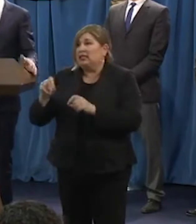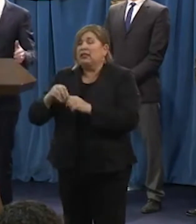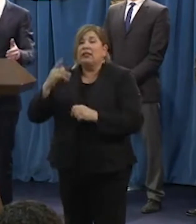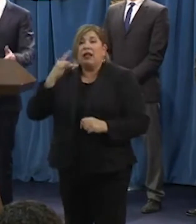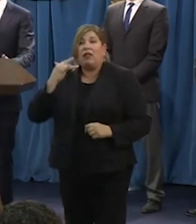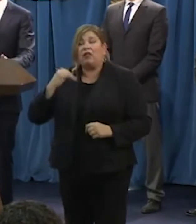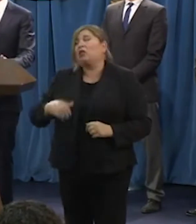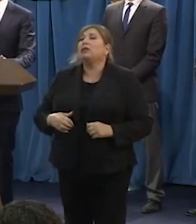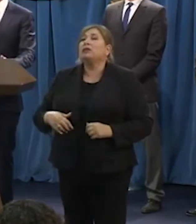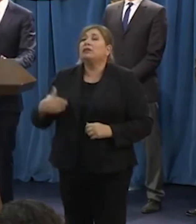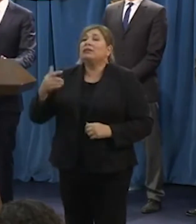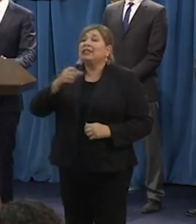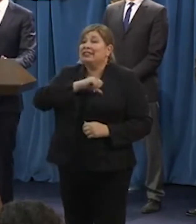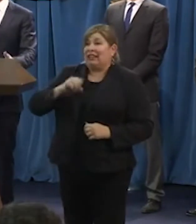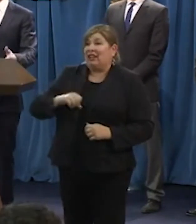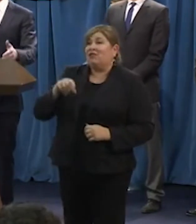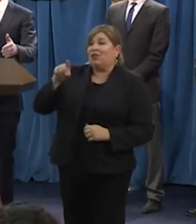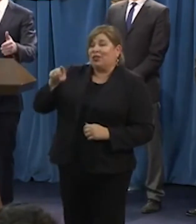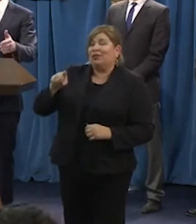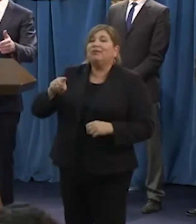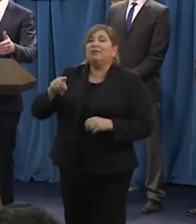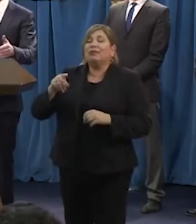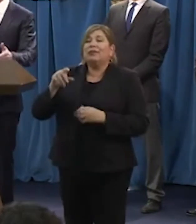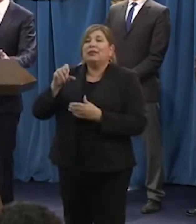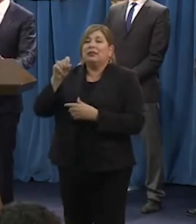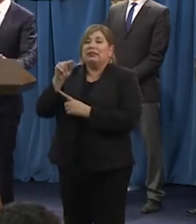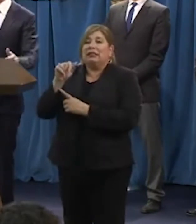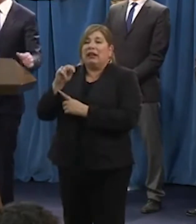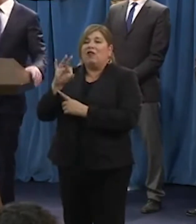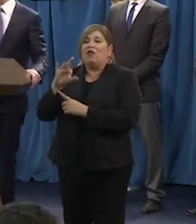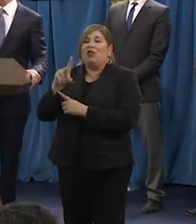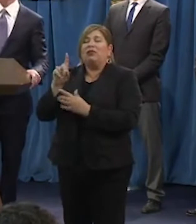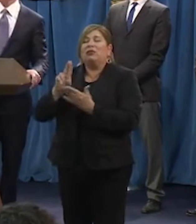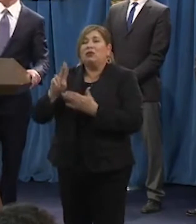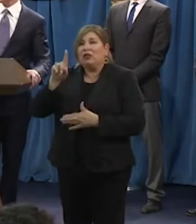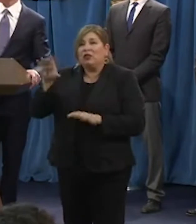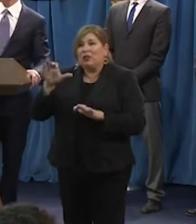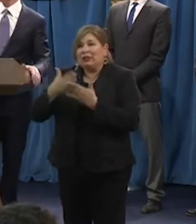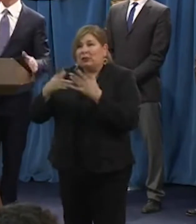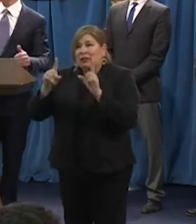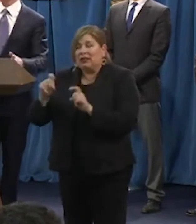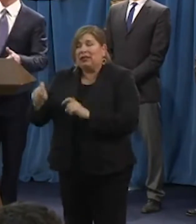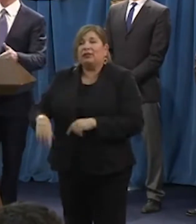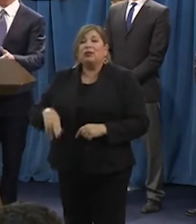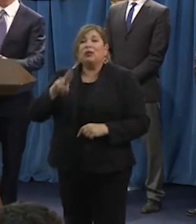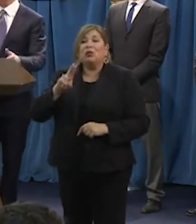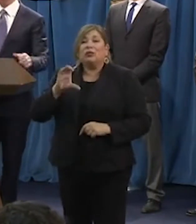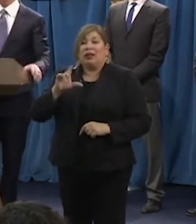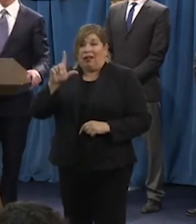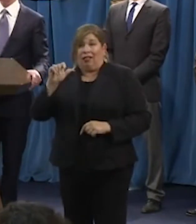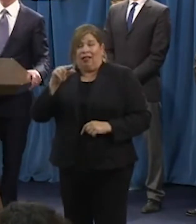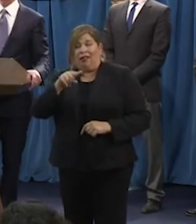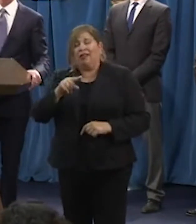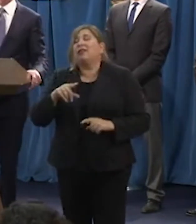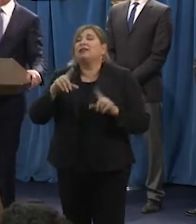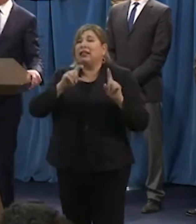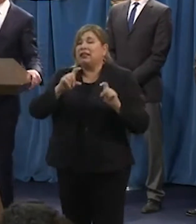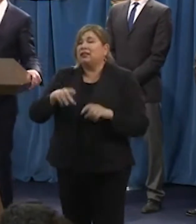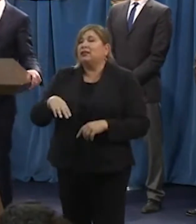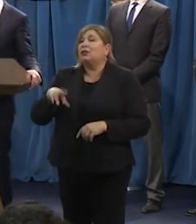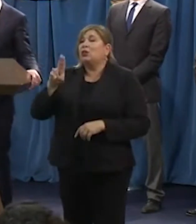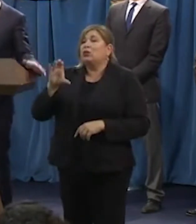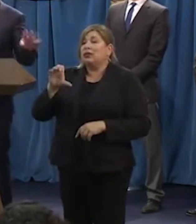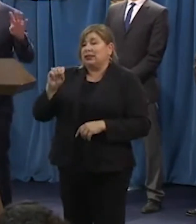California, with Stanford doing tests now, UC LA, UC San Diego, and the City of